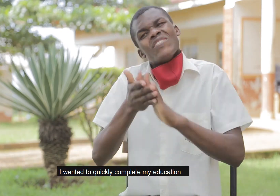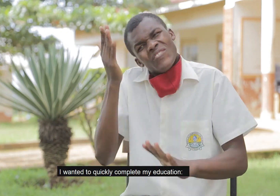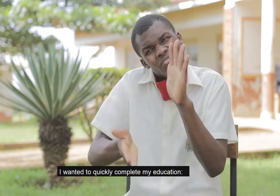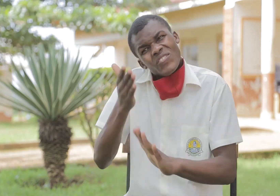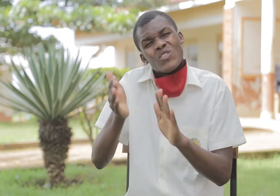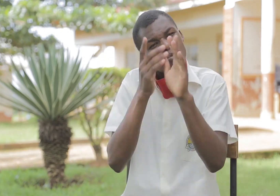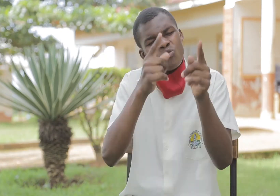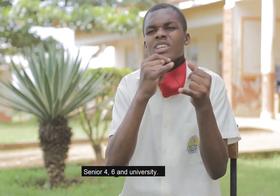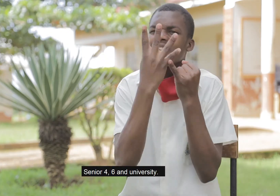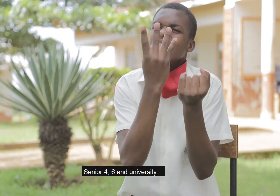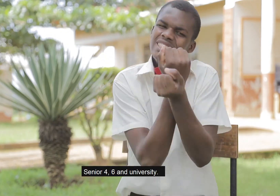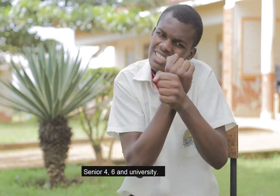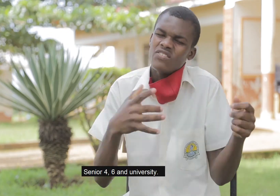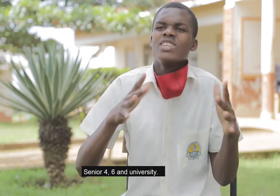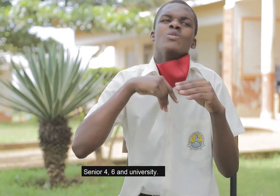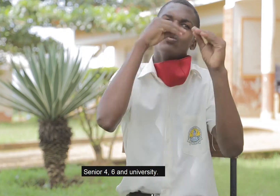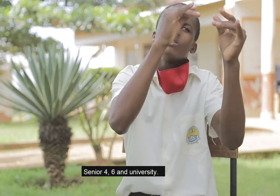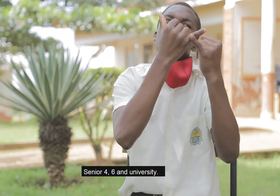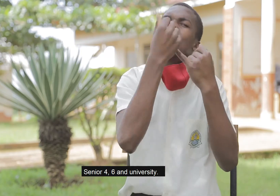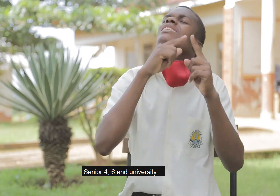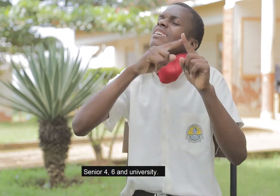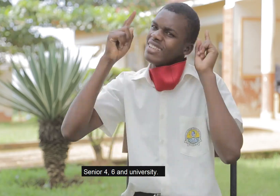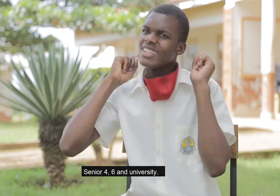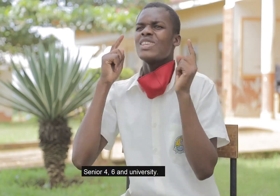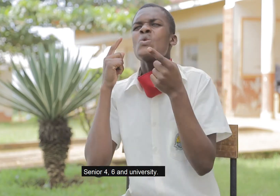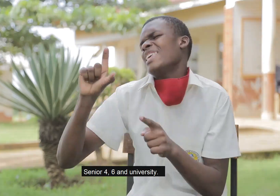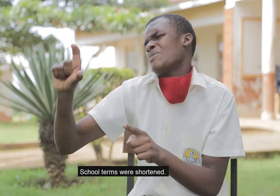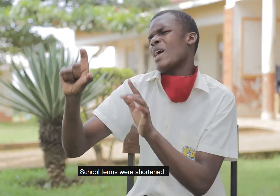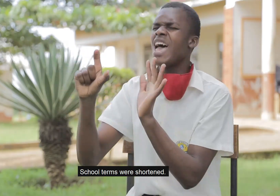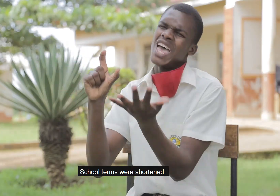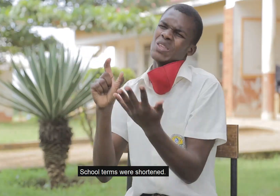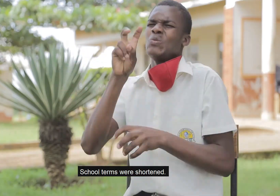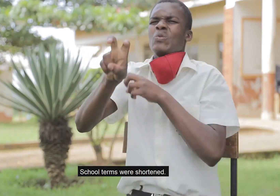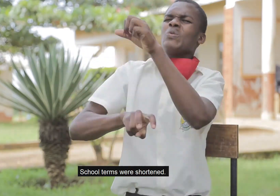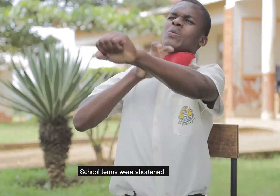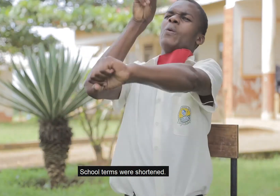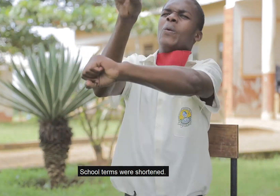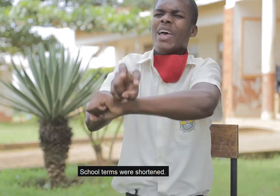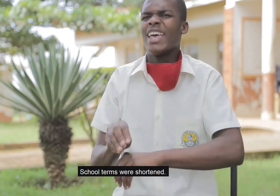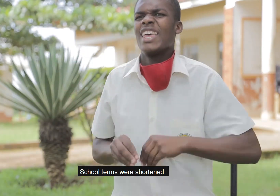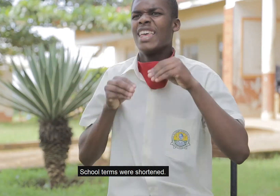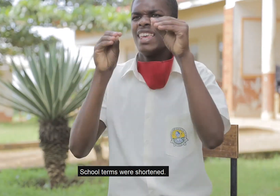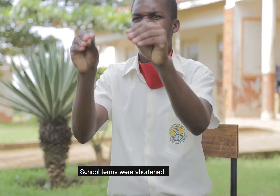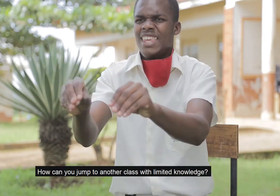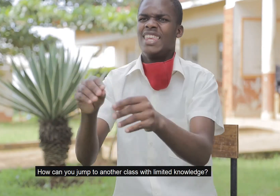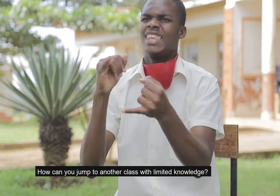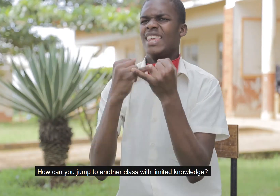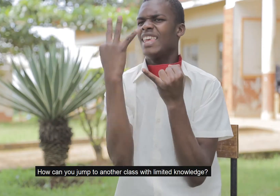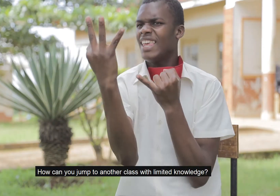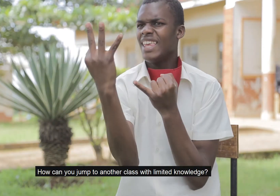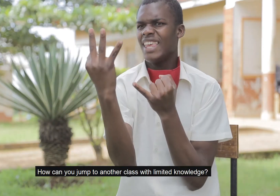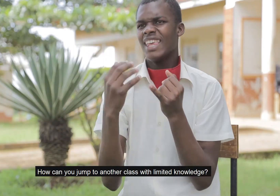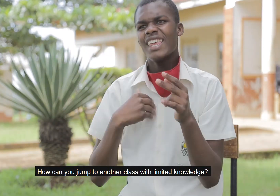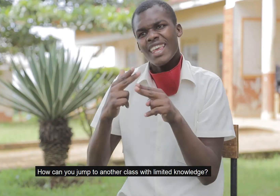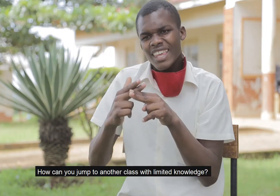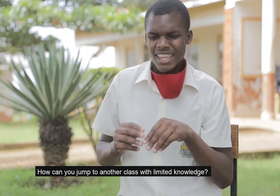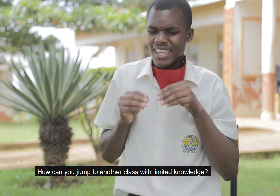education. Senior 4, Senior 6, and university. School terms were now shortened. How can you jump to another class